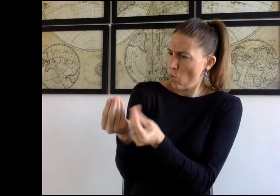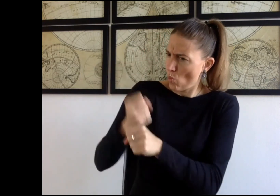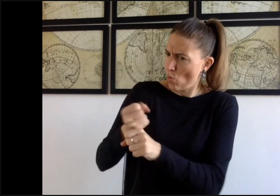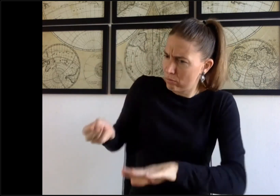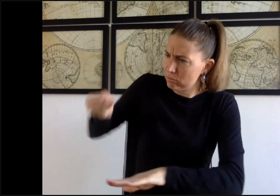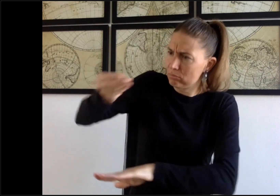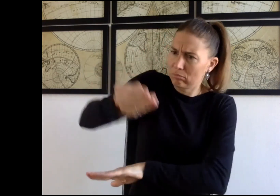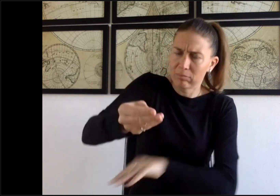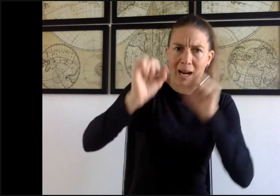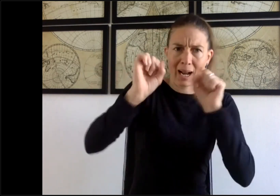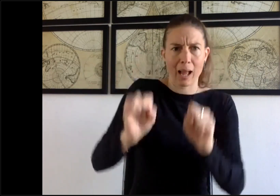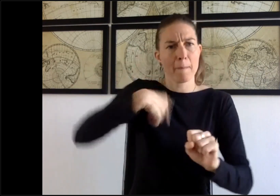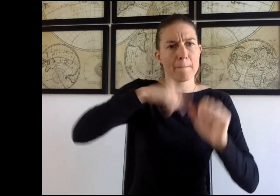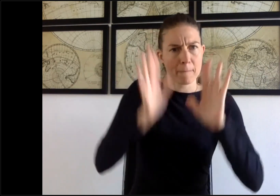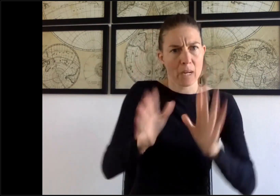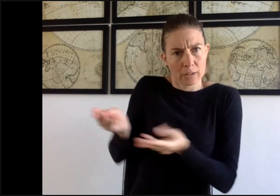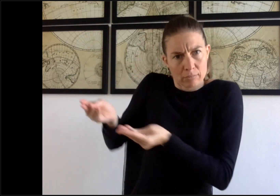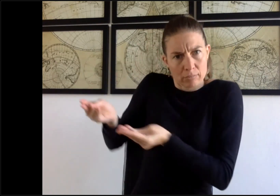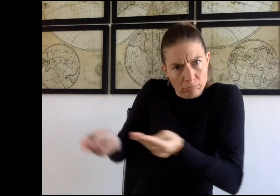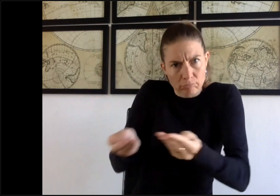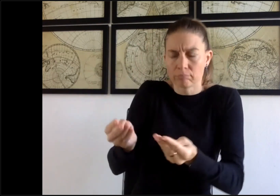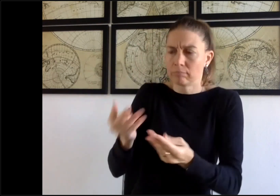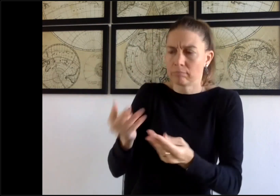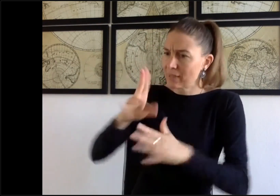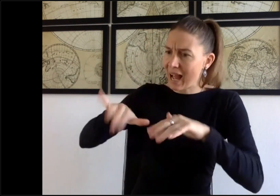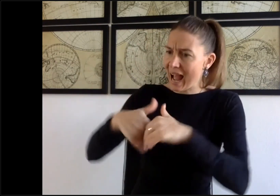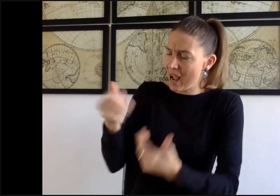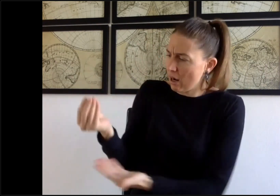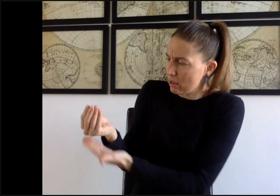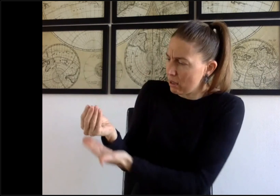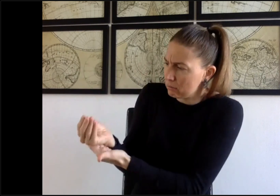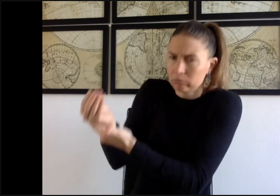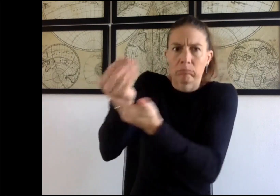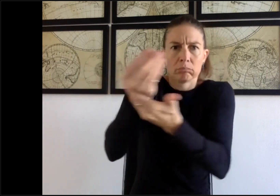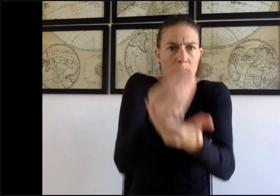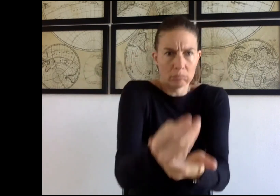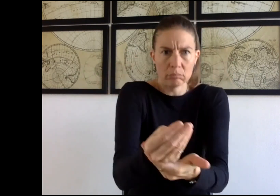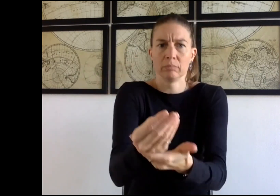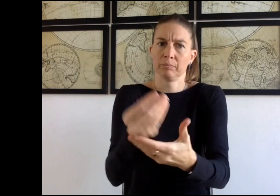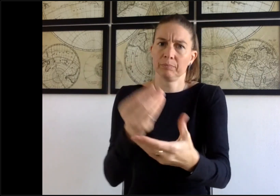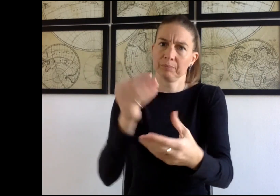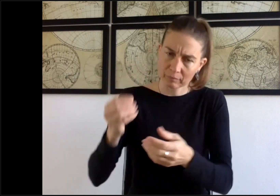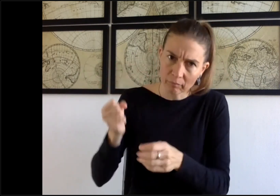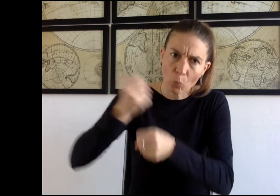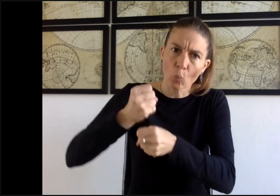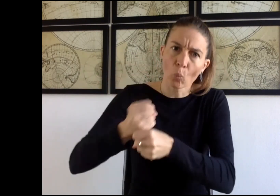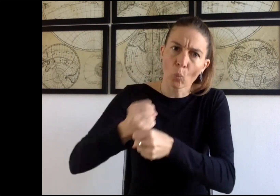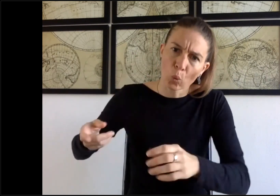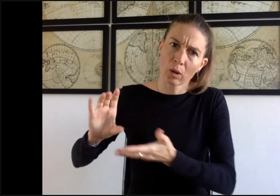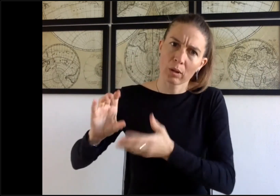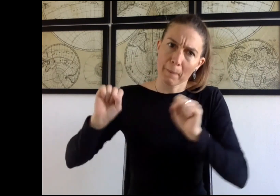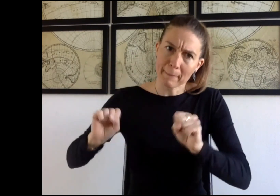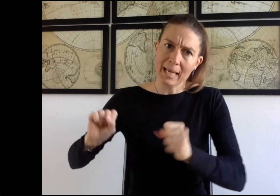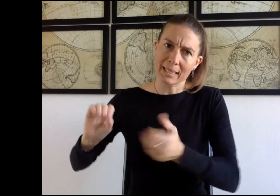one hand, paying benefits for people to stay out of work, or the alternative option, which is getting taxes from people who